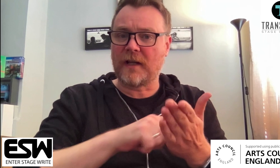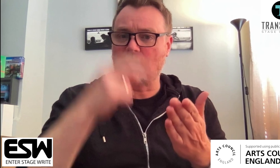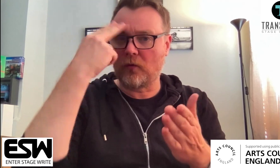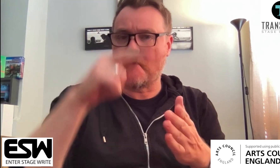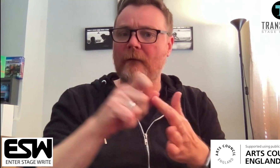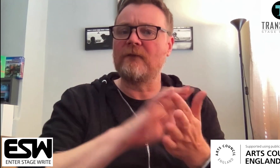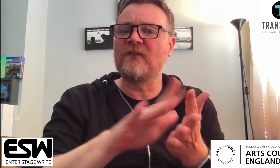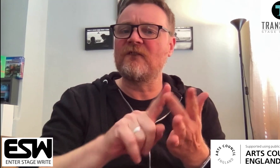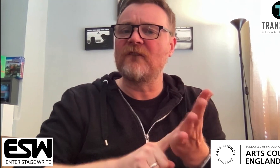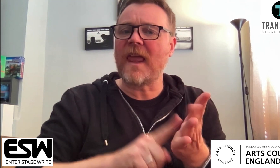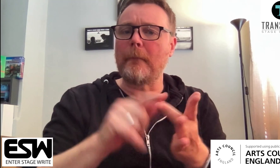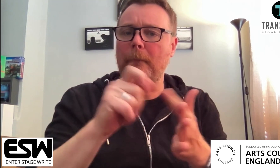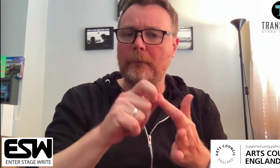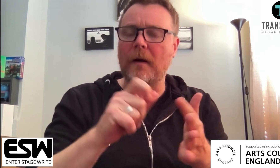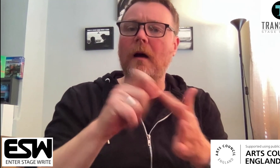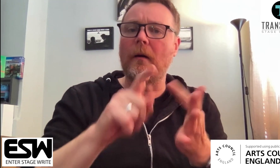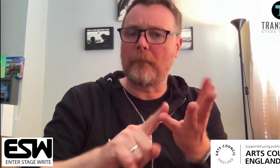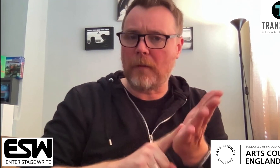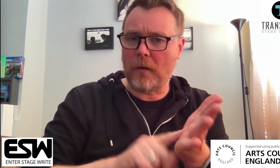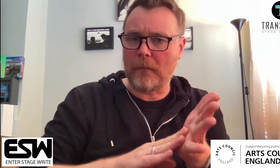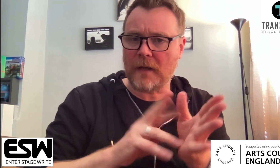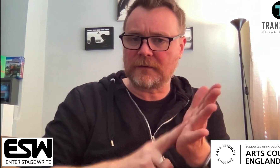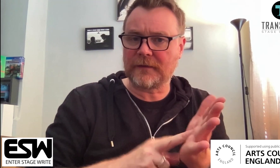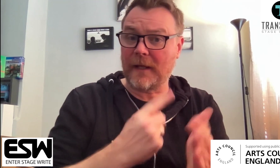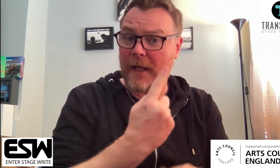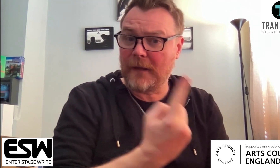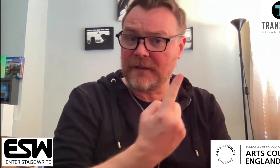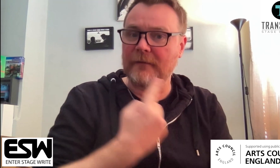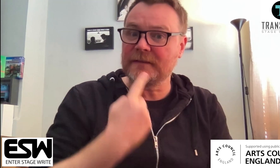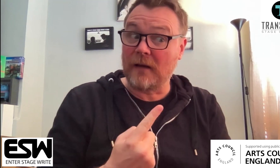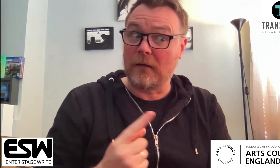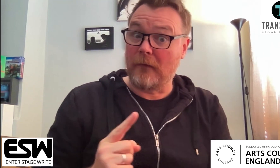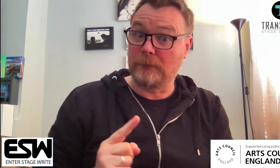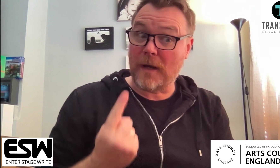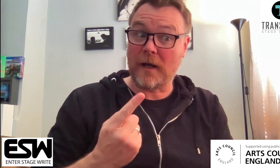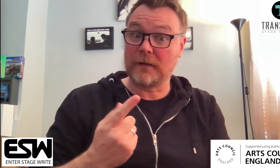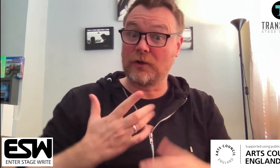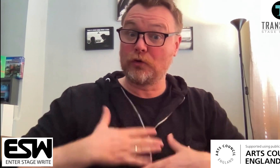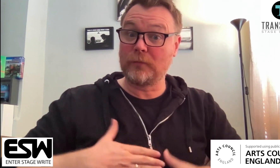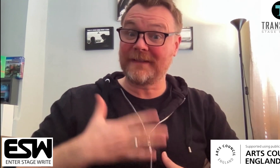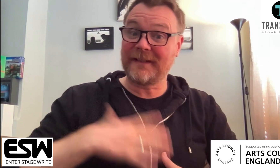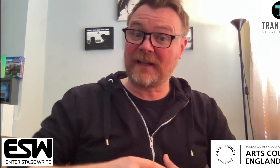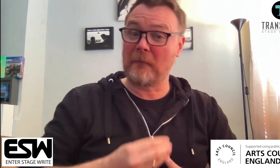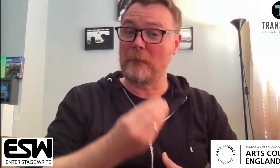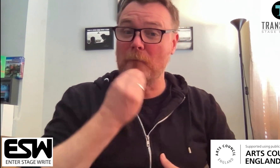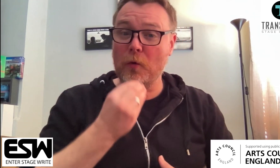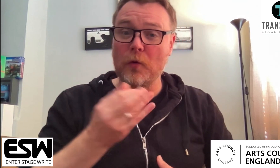famous writer called Philip Pullman, and he said that first humans need food and